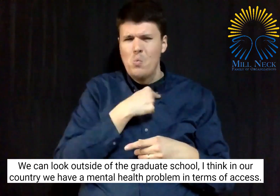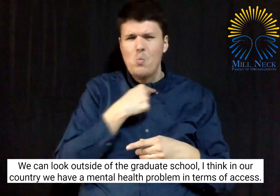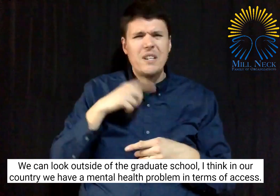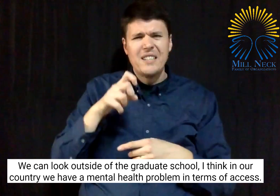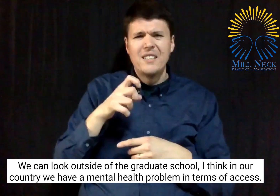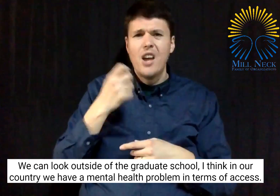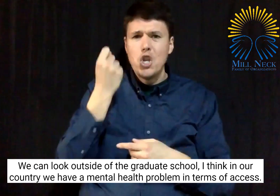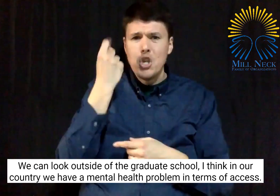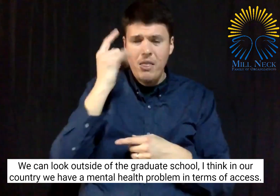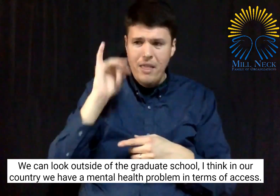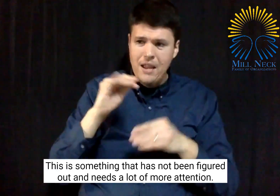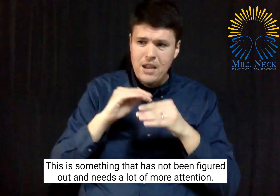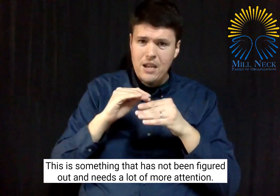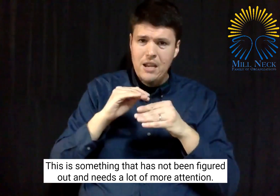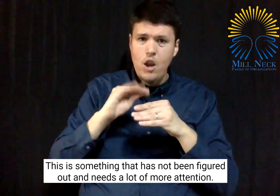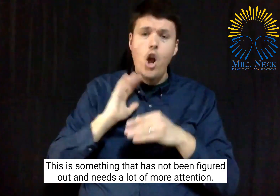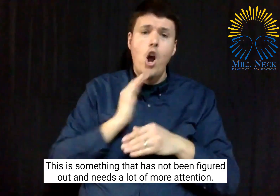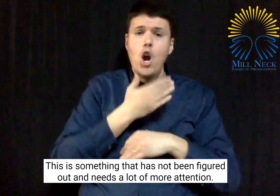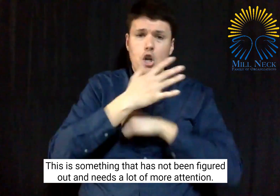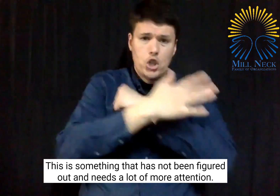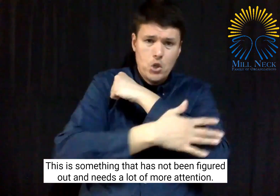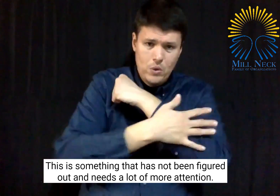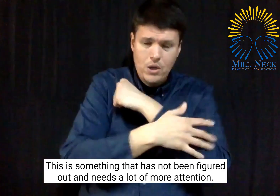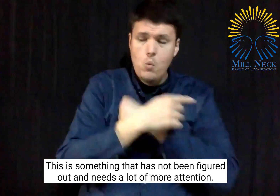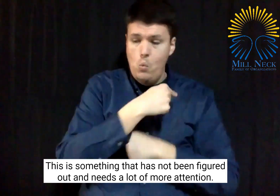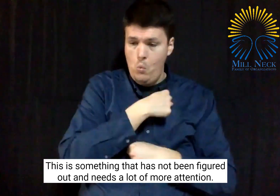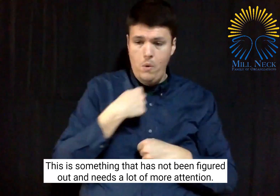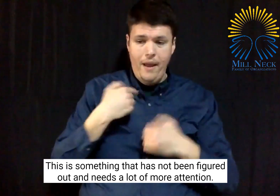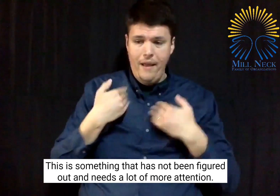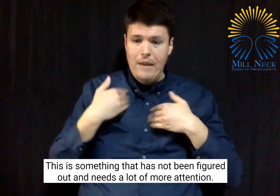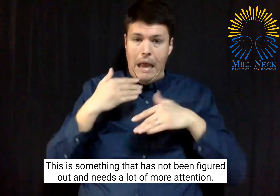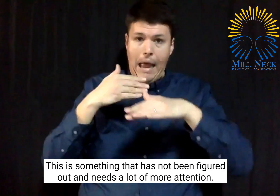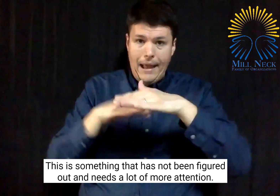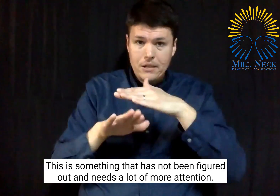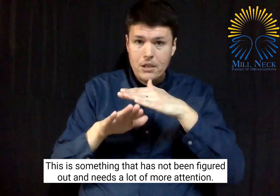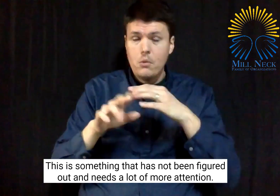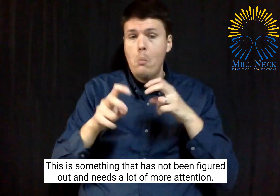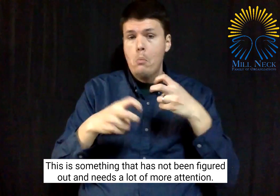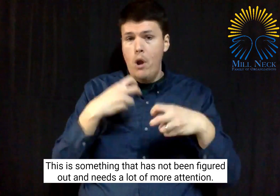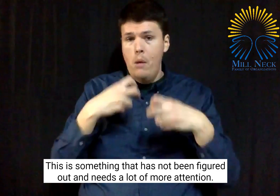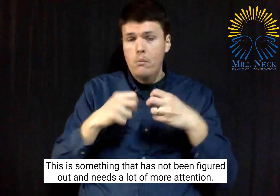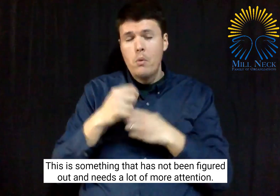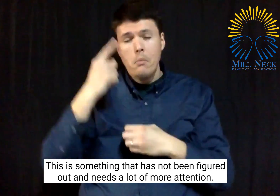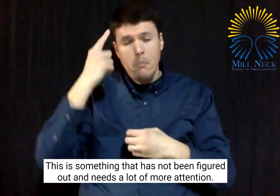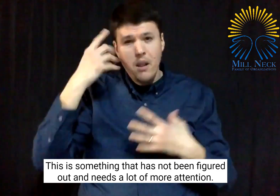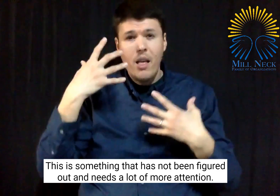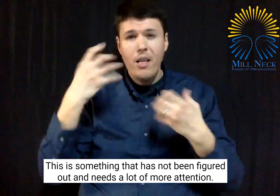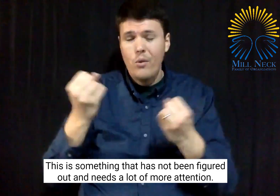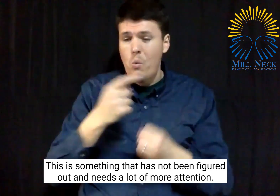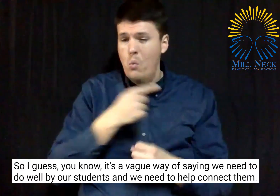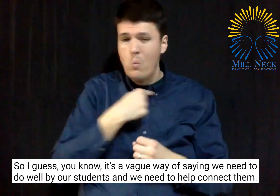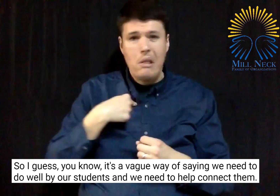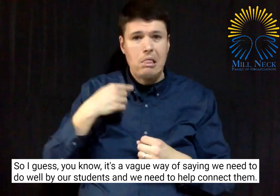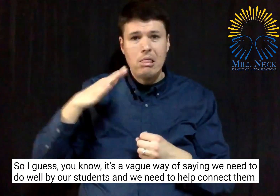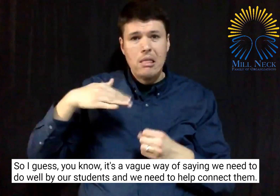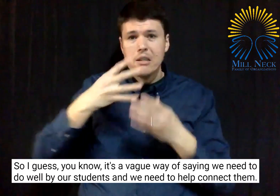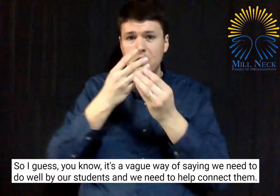problem in terms of access. This is something that has not been figured out and needs a lot of more attention. So I